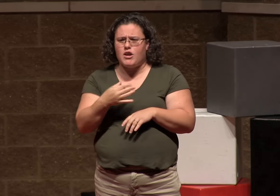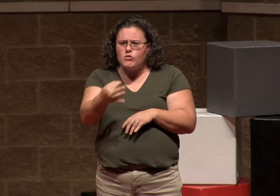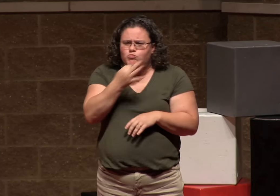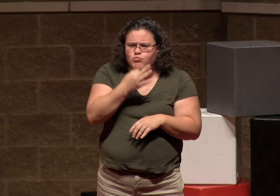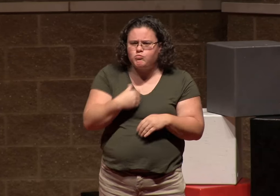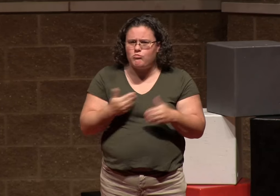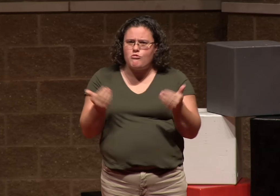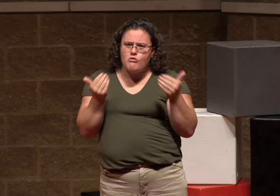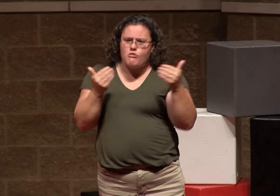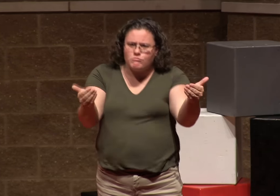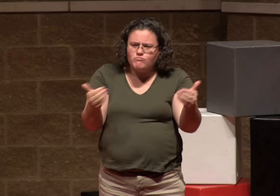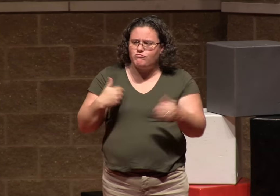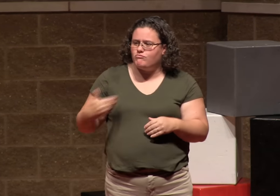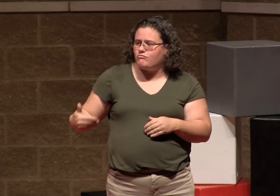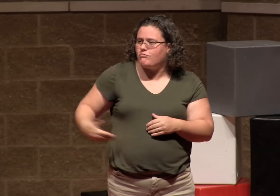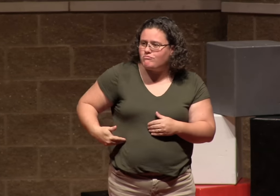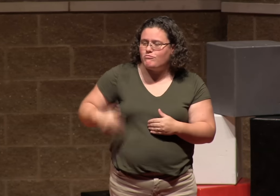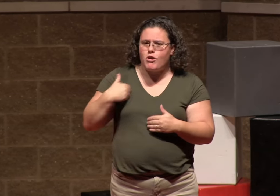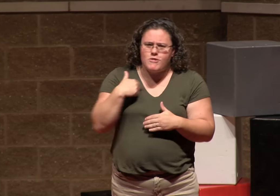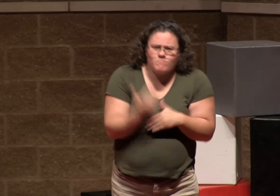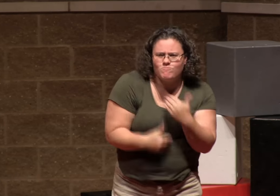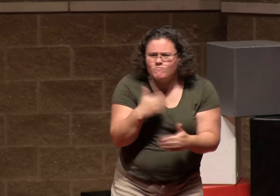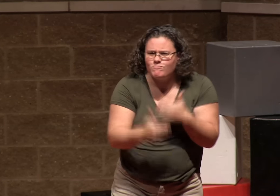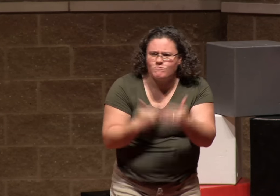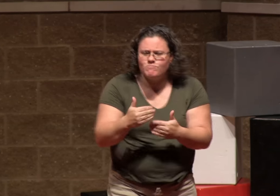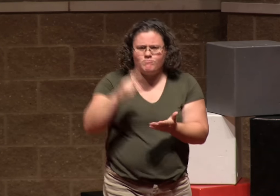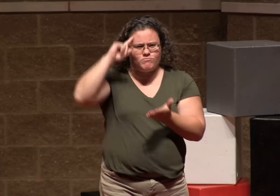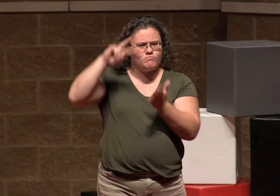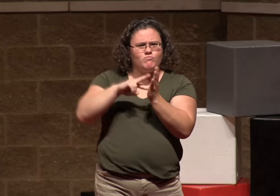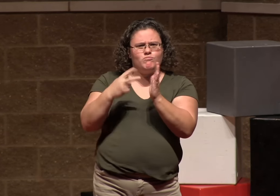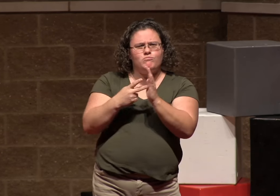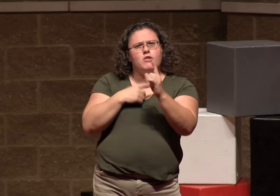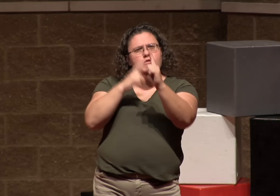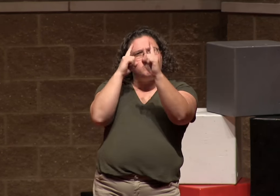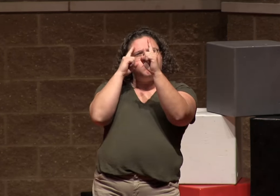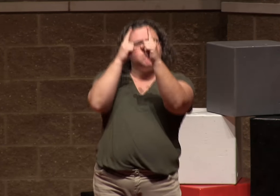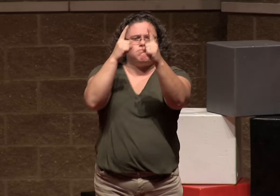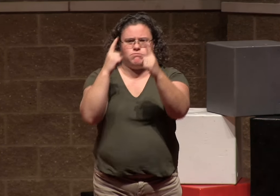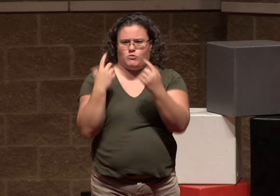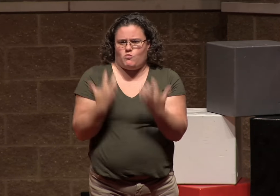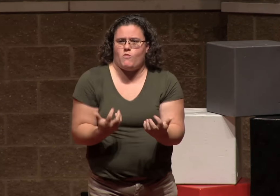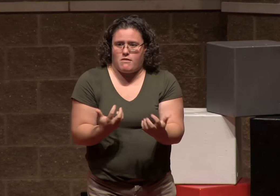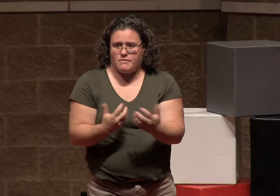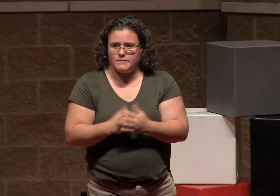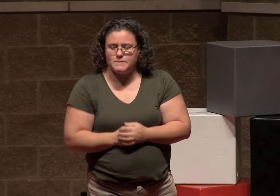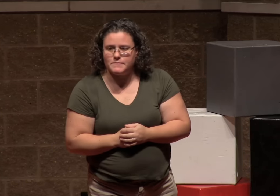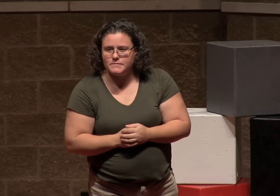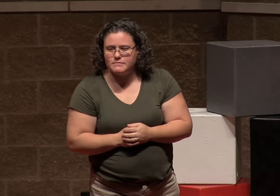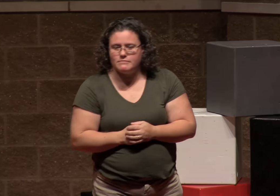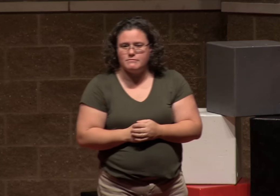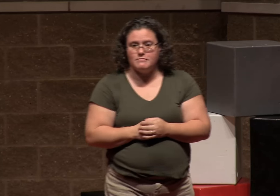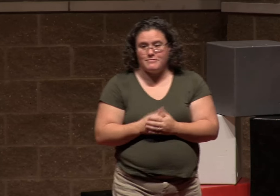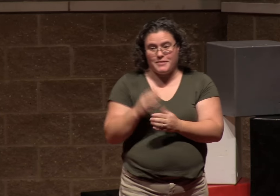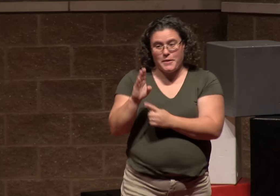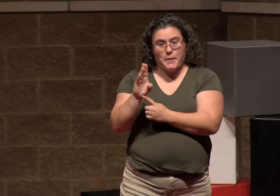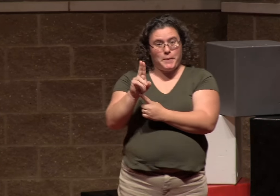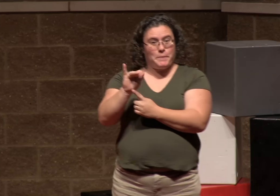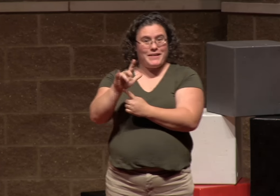dare can look like this, all of these different signs give you the same meaning, dare,